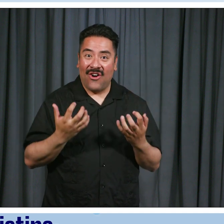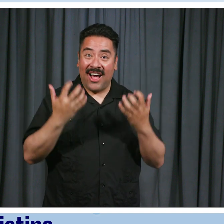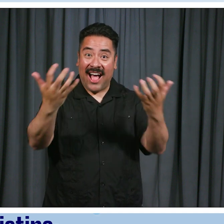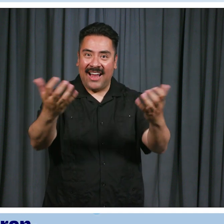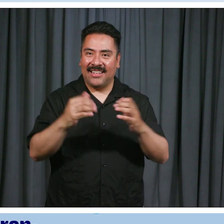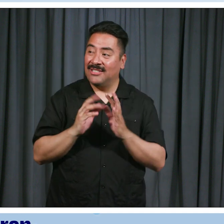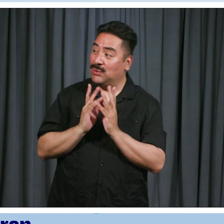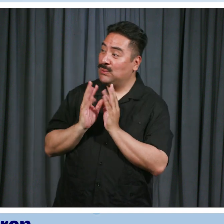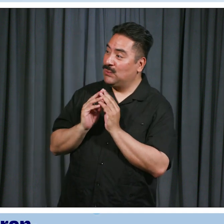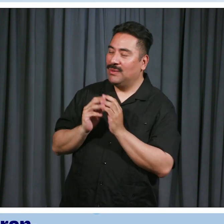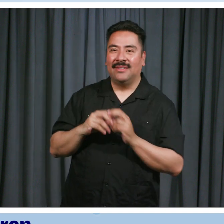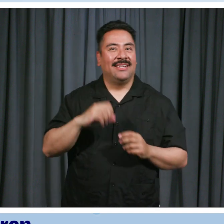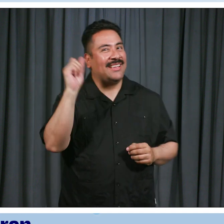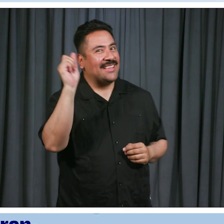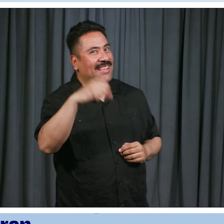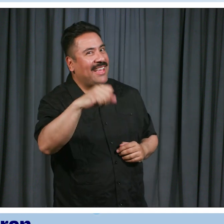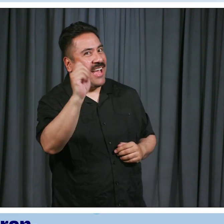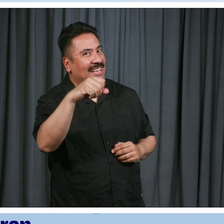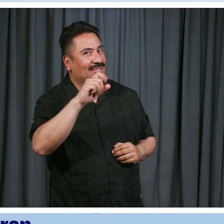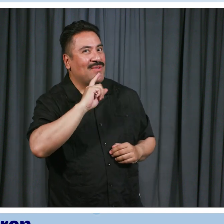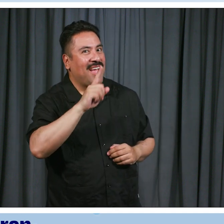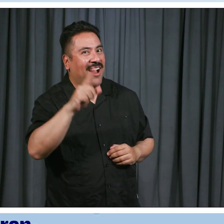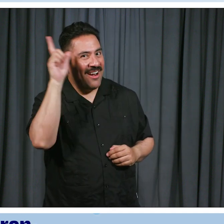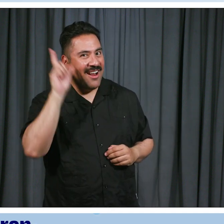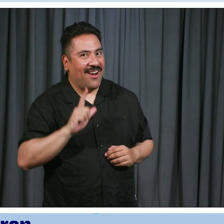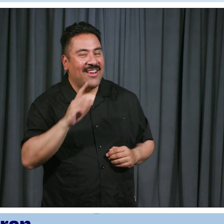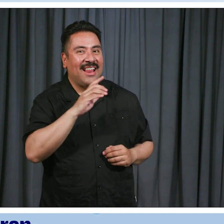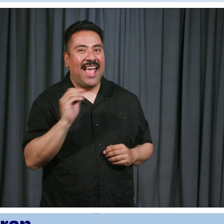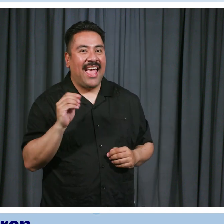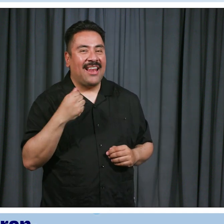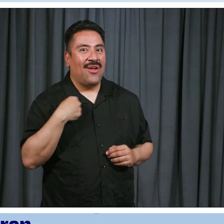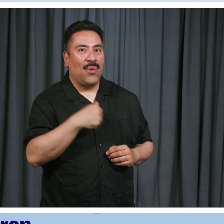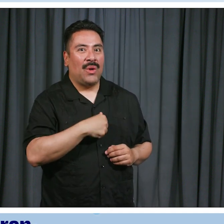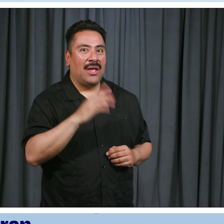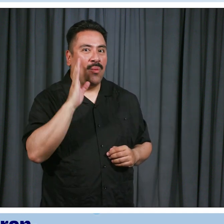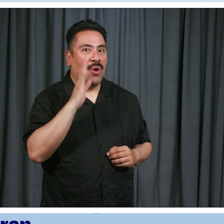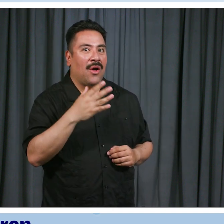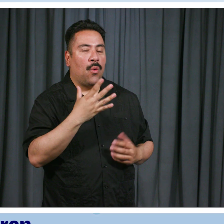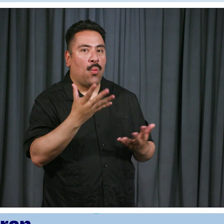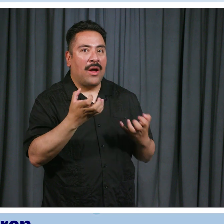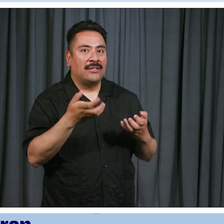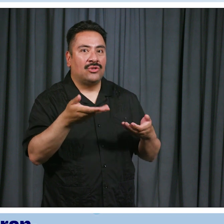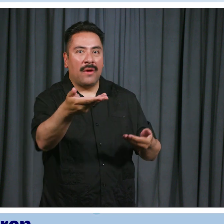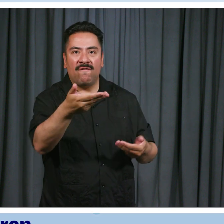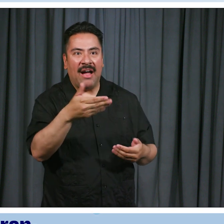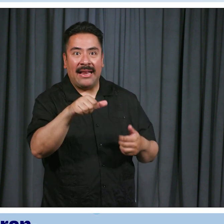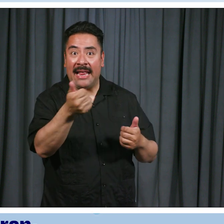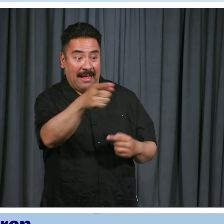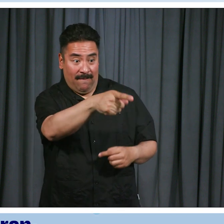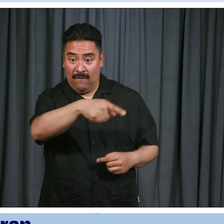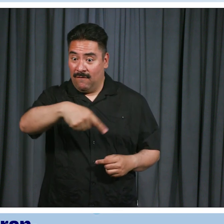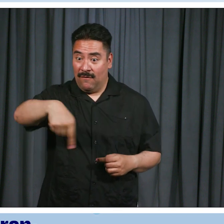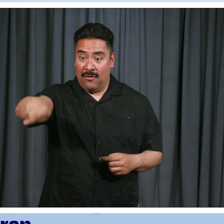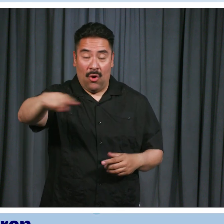audience. Yes, we are. And we would like to invite anybody and everybody